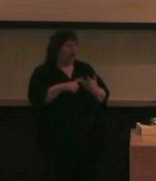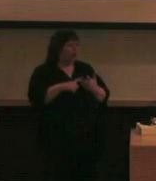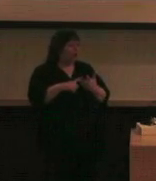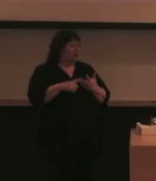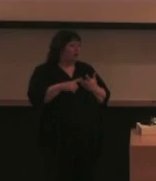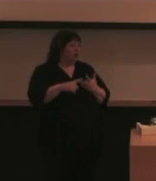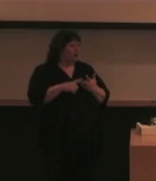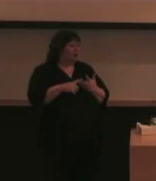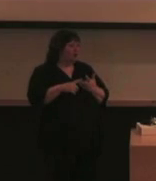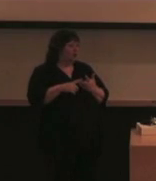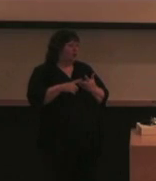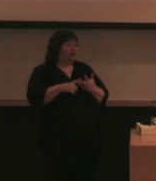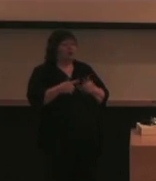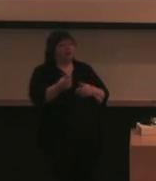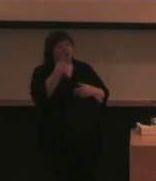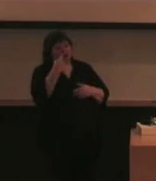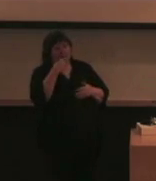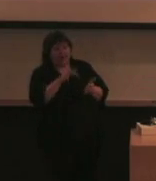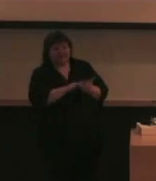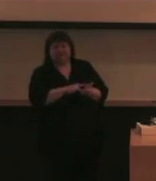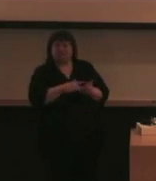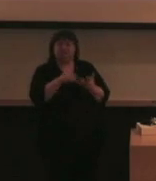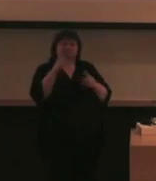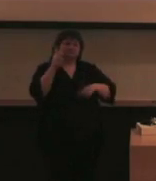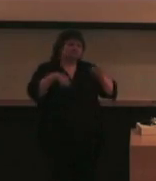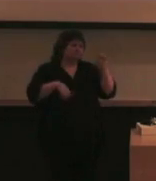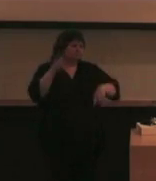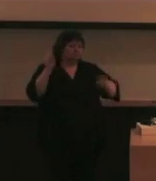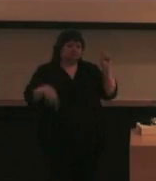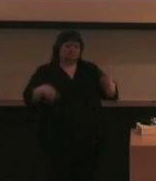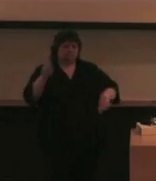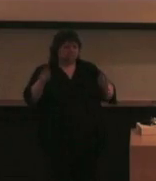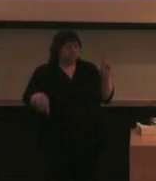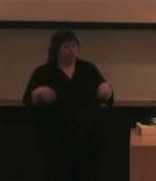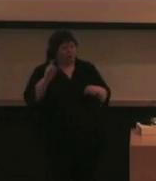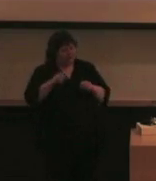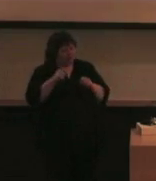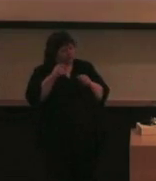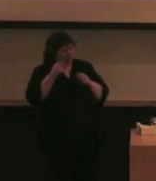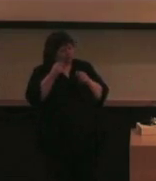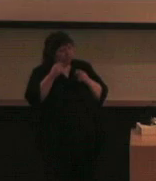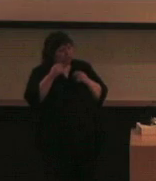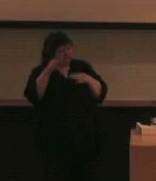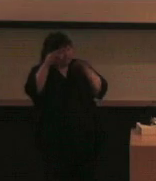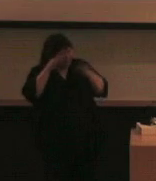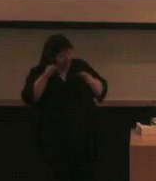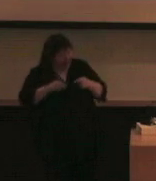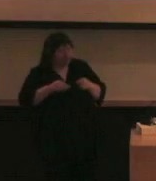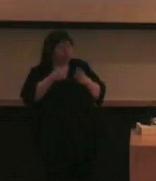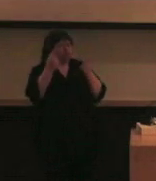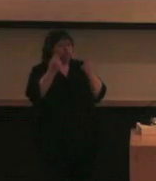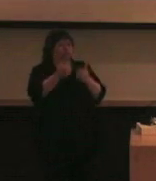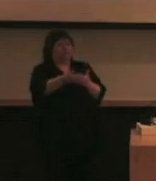a peel medication, whatever that is. Some of the things, you got to get to the basic level of the patient.